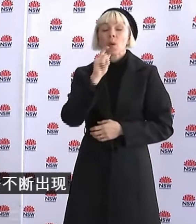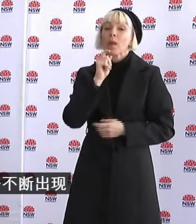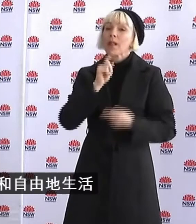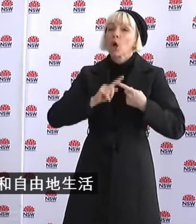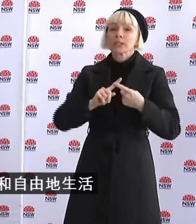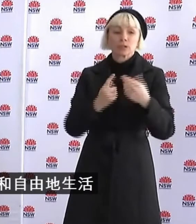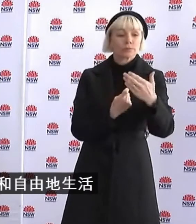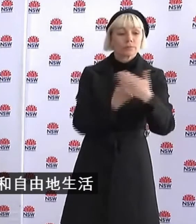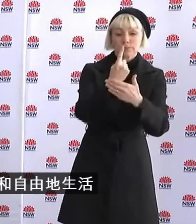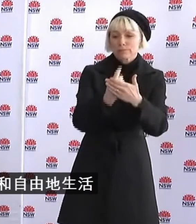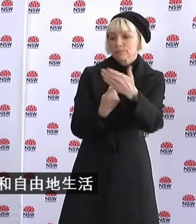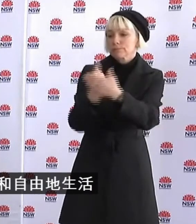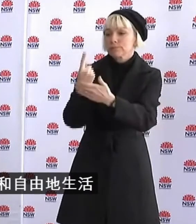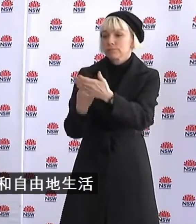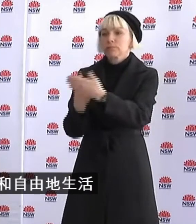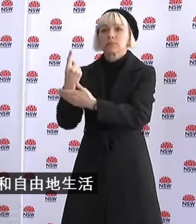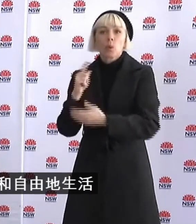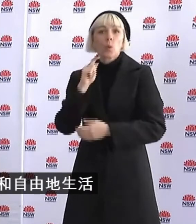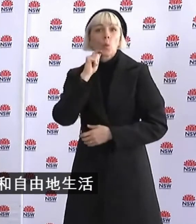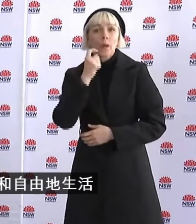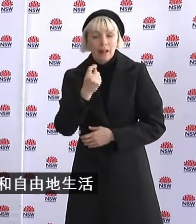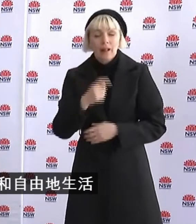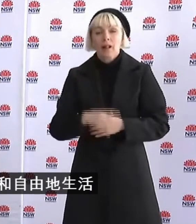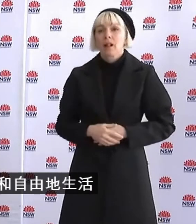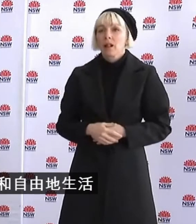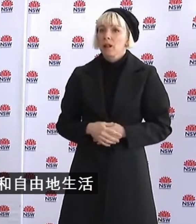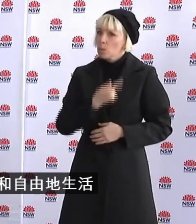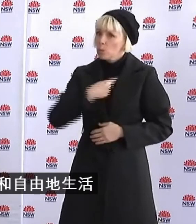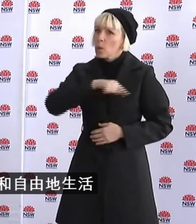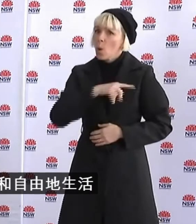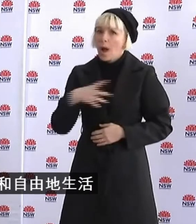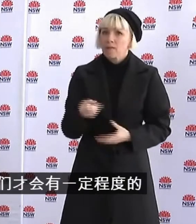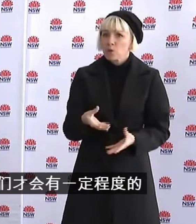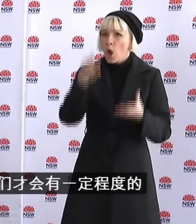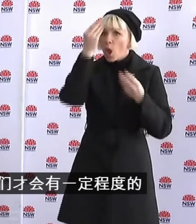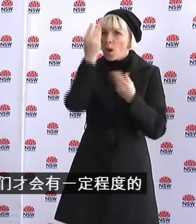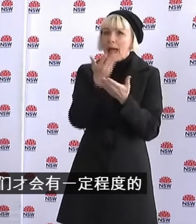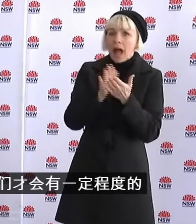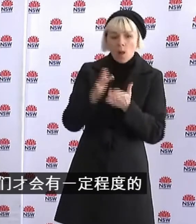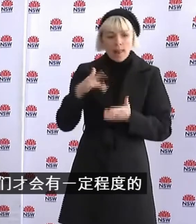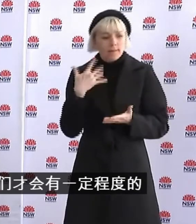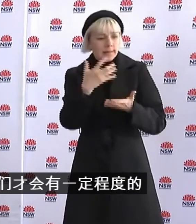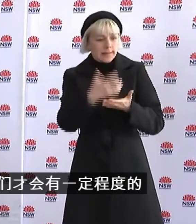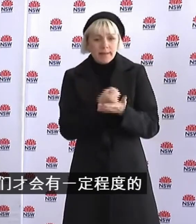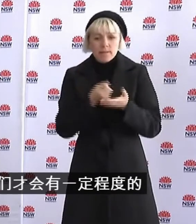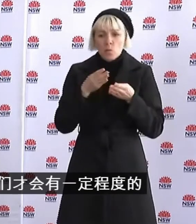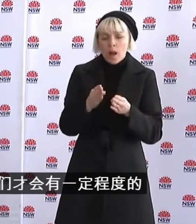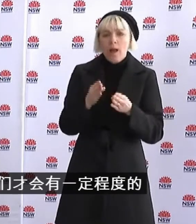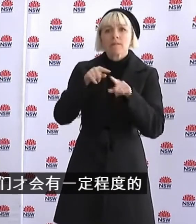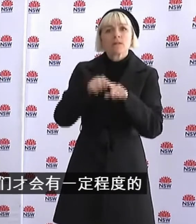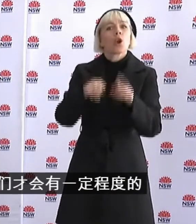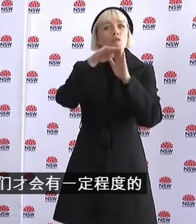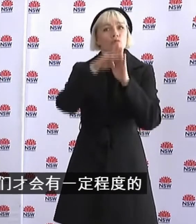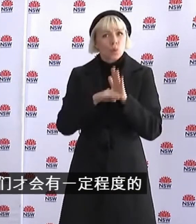Delta, but the challenge for us is to live as safely and as freely as we can until we get those vaccination rates